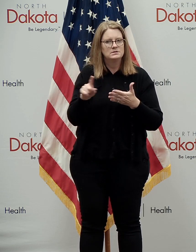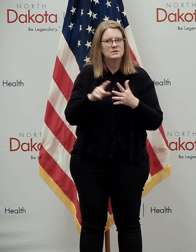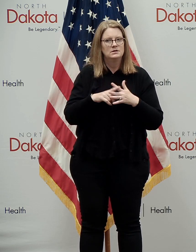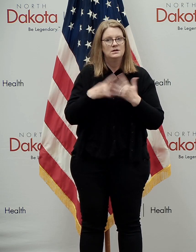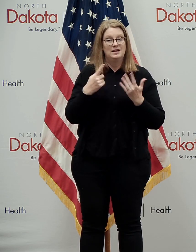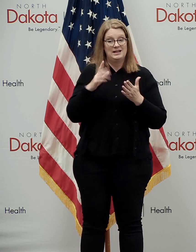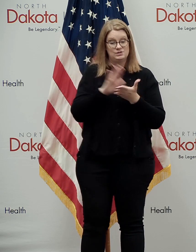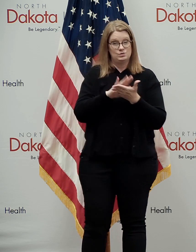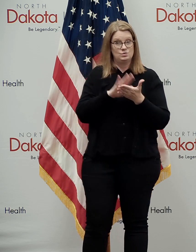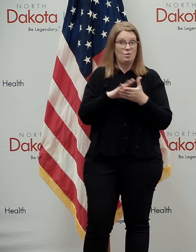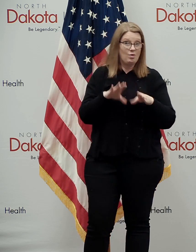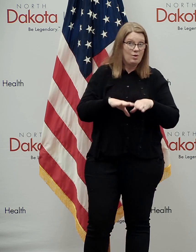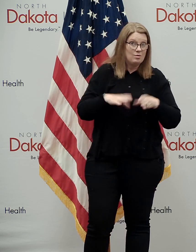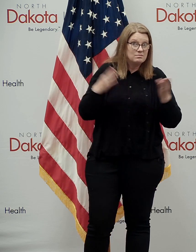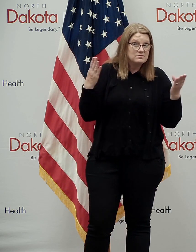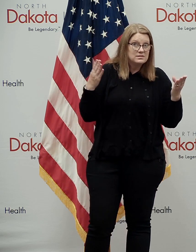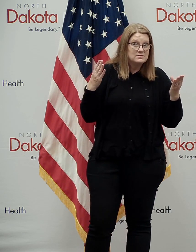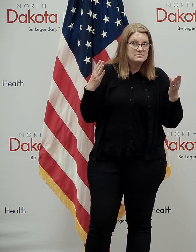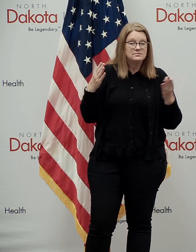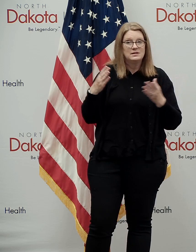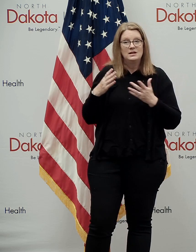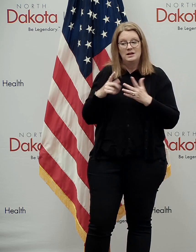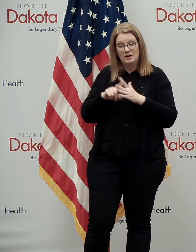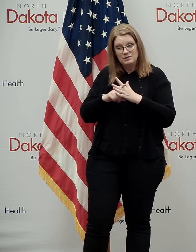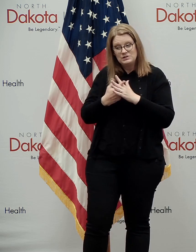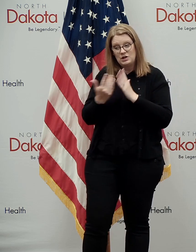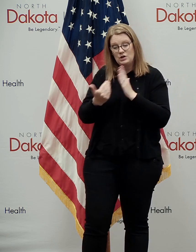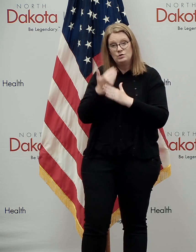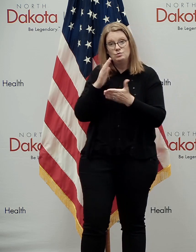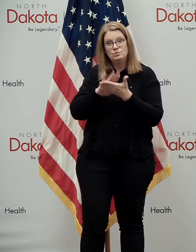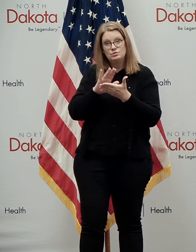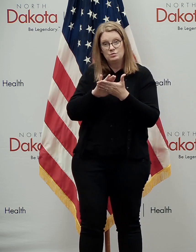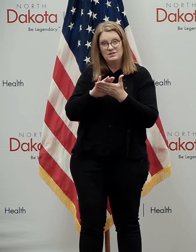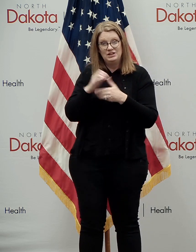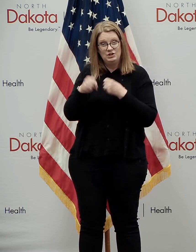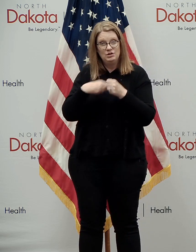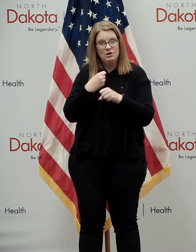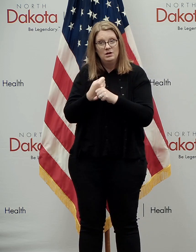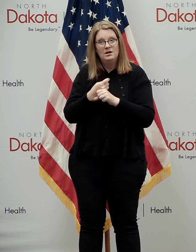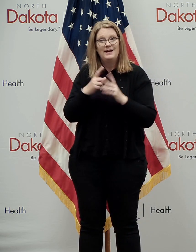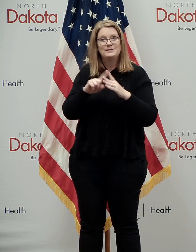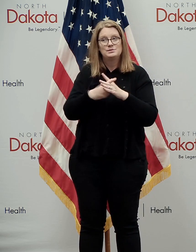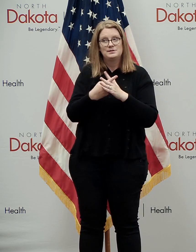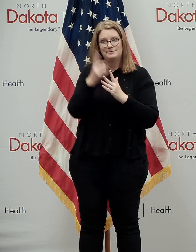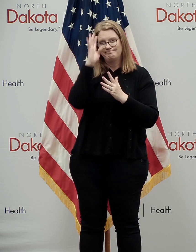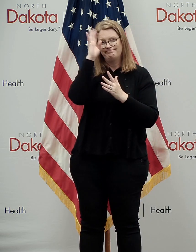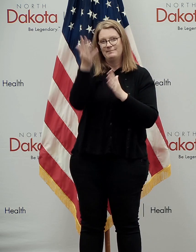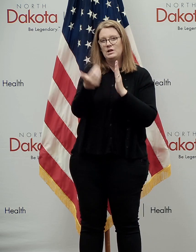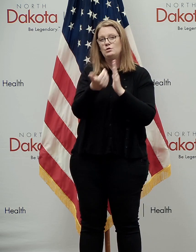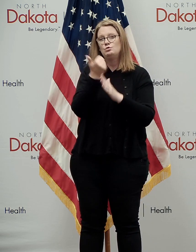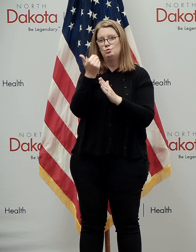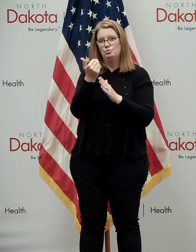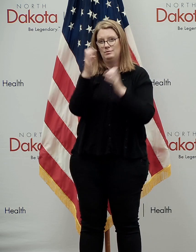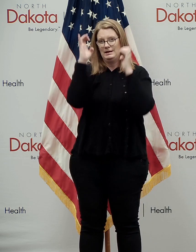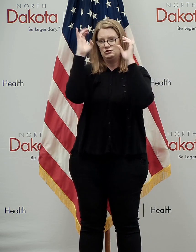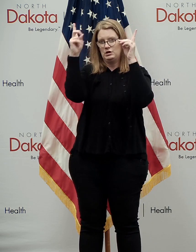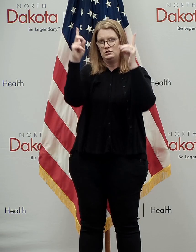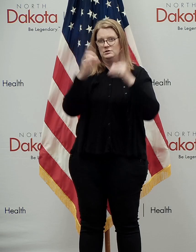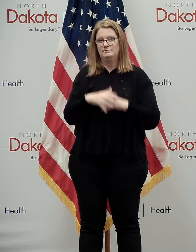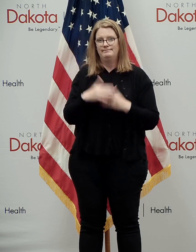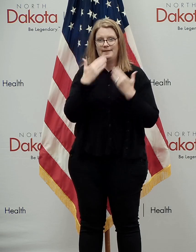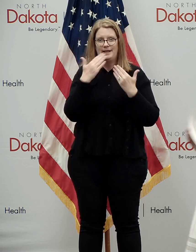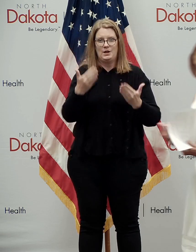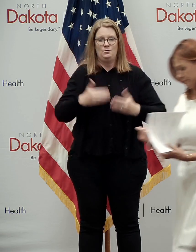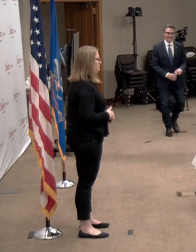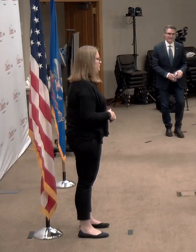start school, as we implement our new school year, as we reimagine education. Please remember them. Thank you.